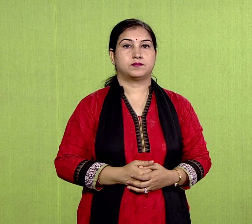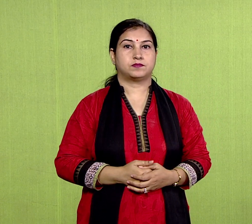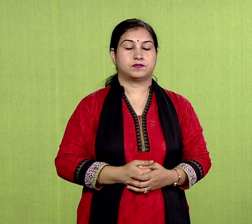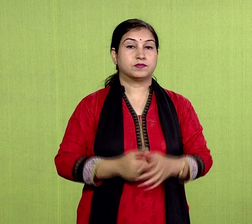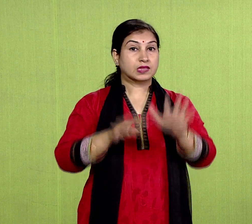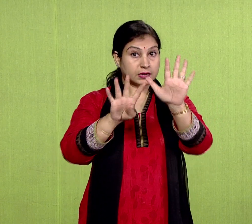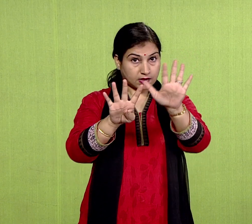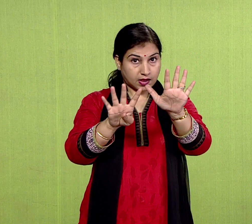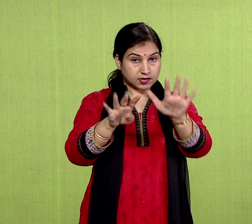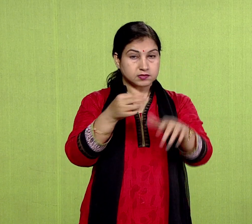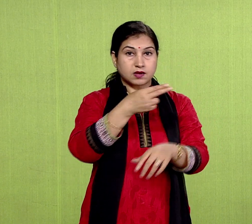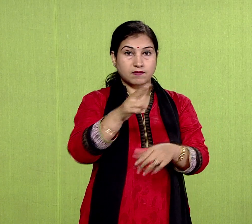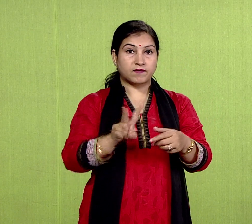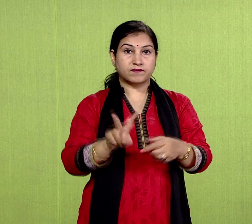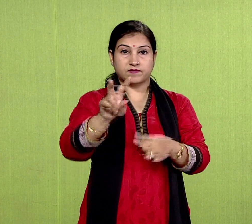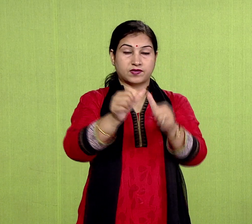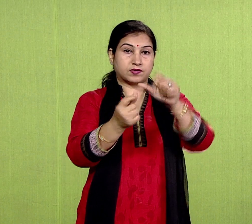Ninth is Vatsa.